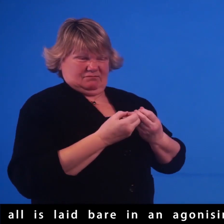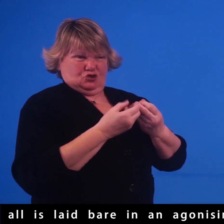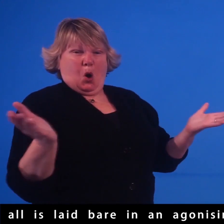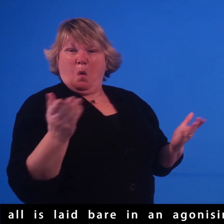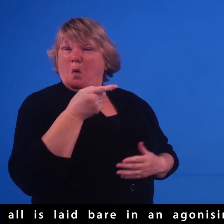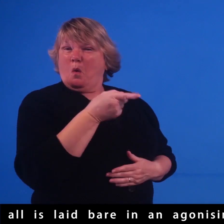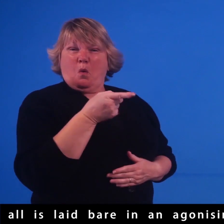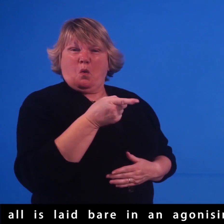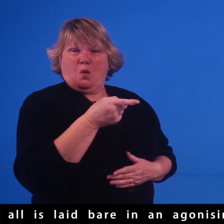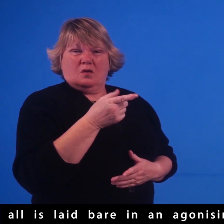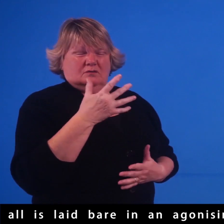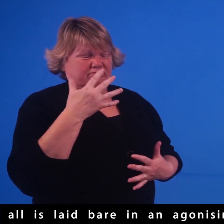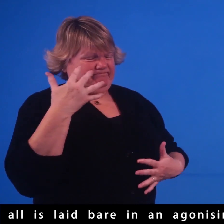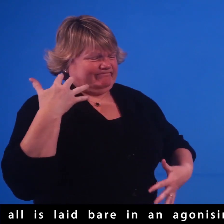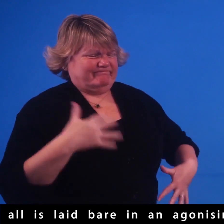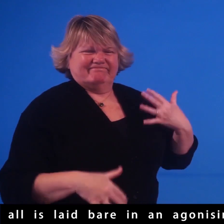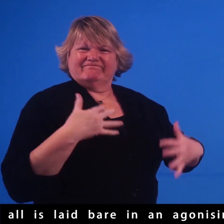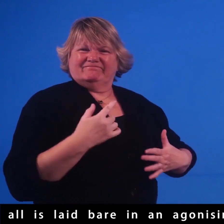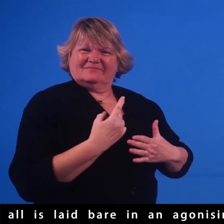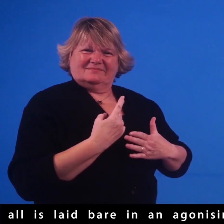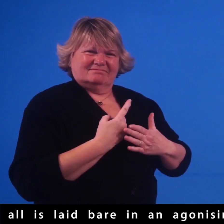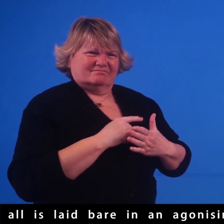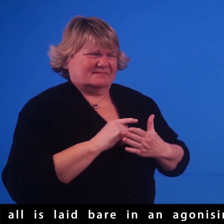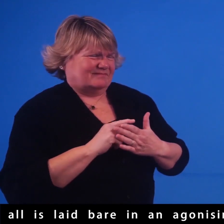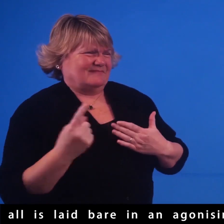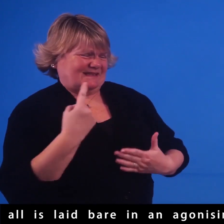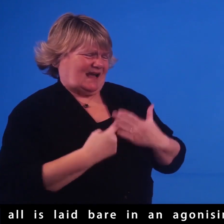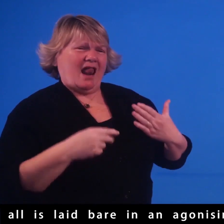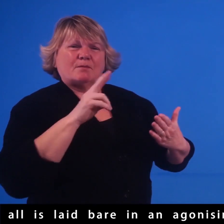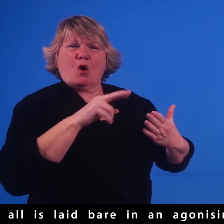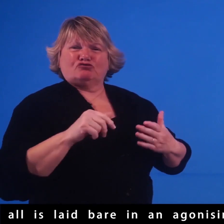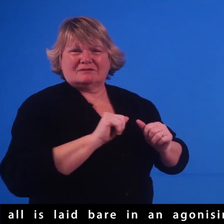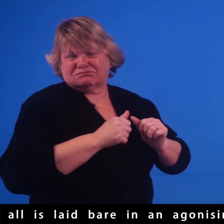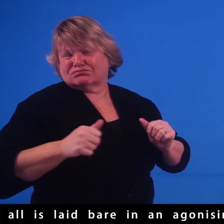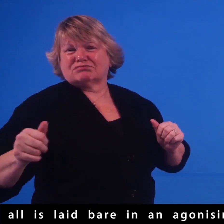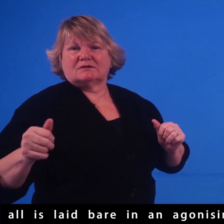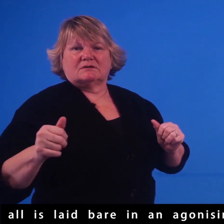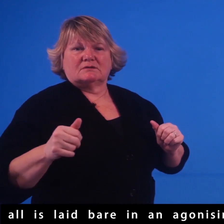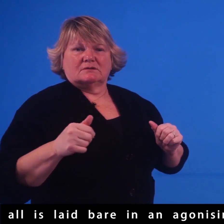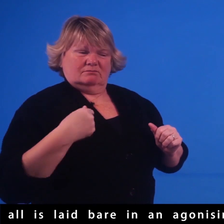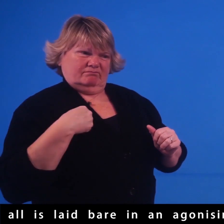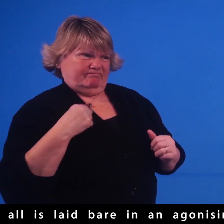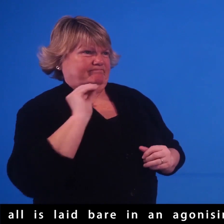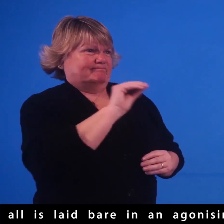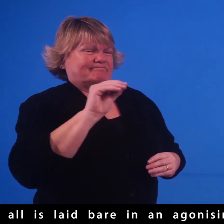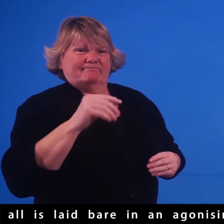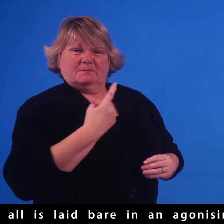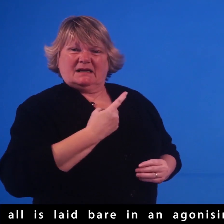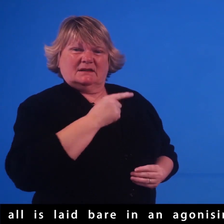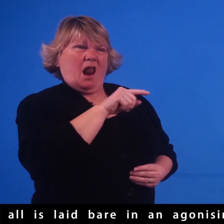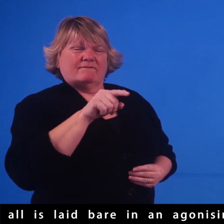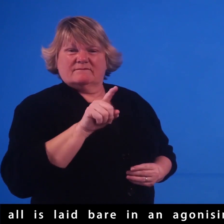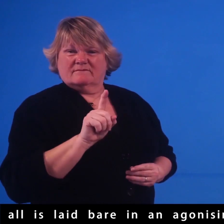all is laid bare in an agonising series of self-portraits where he casts himself